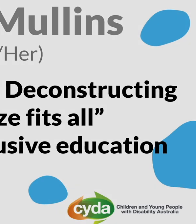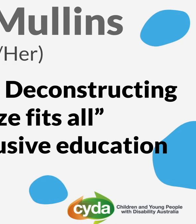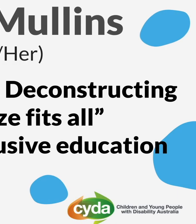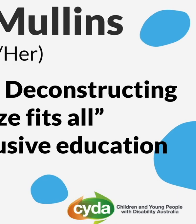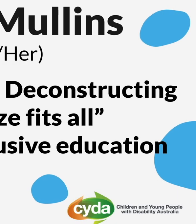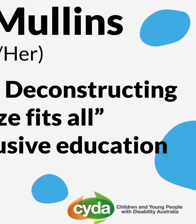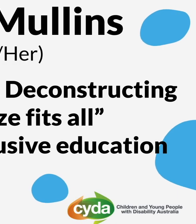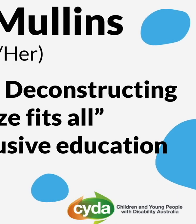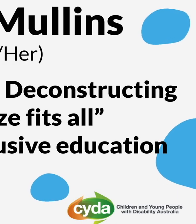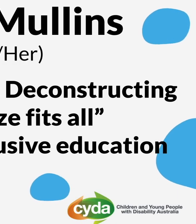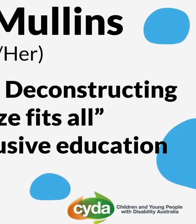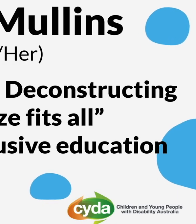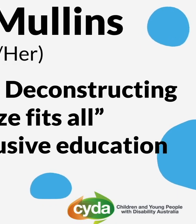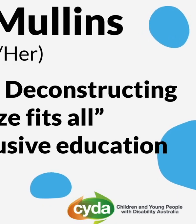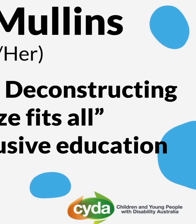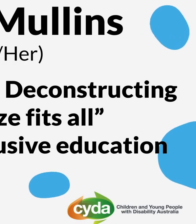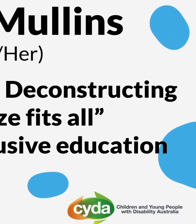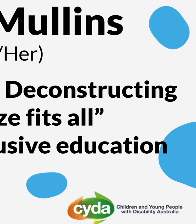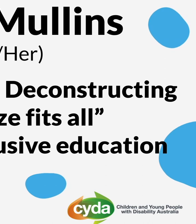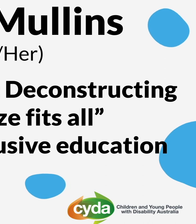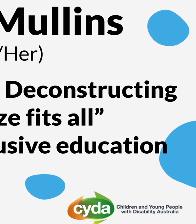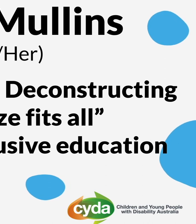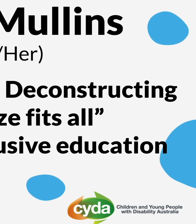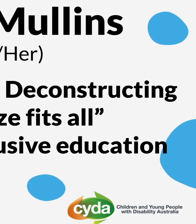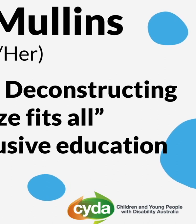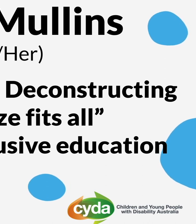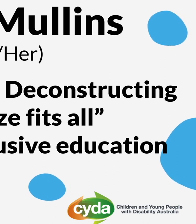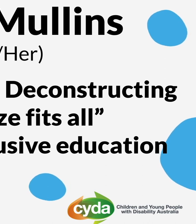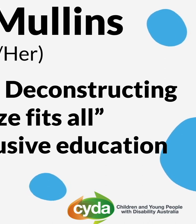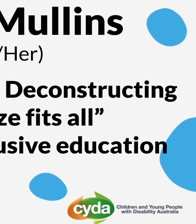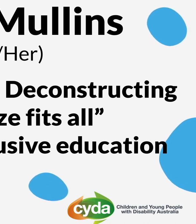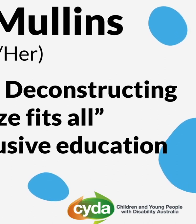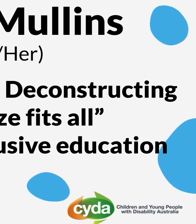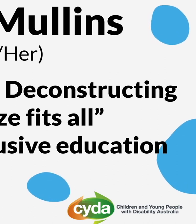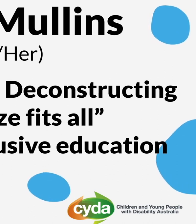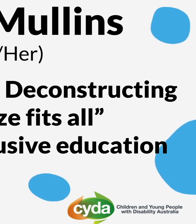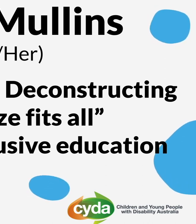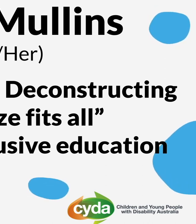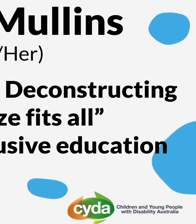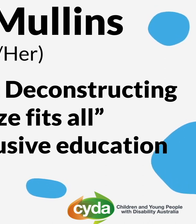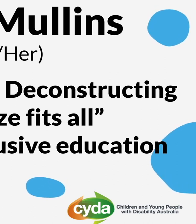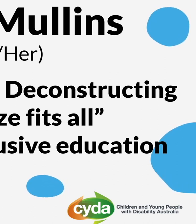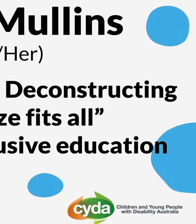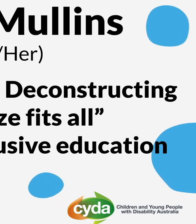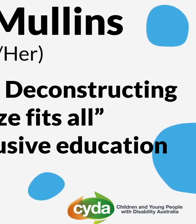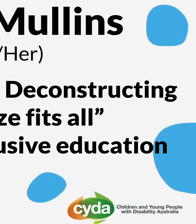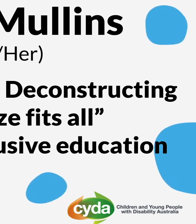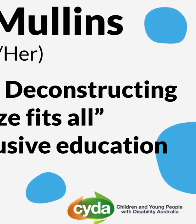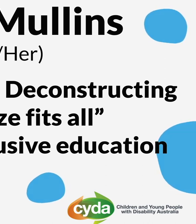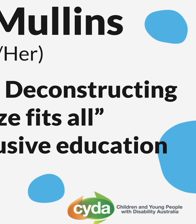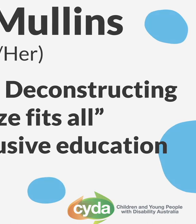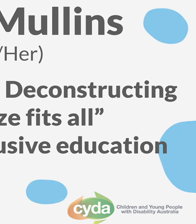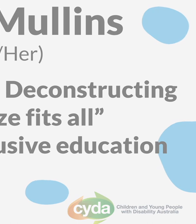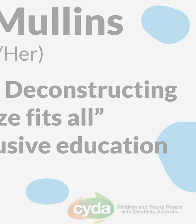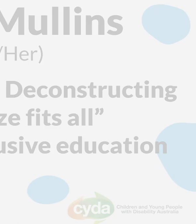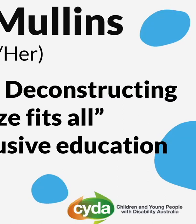Poppy Mullins, she, her, veiled inequality, deconstructing the one